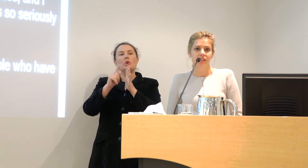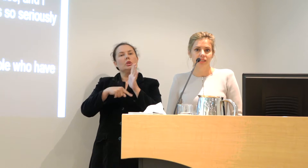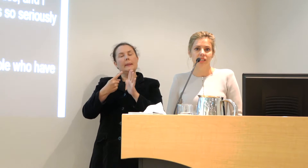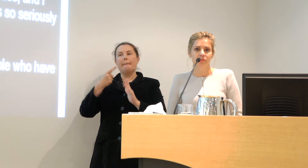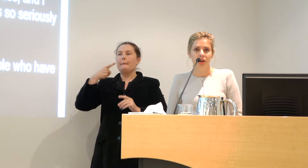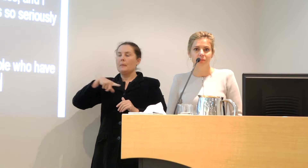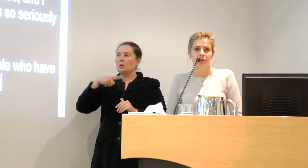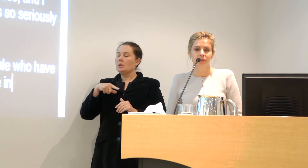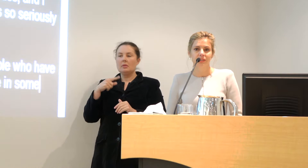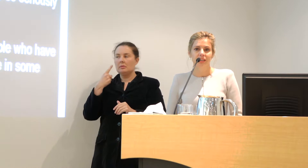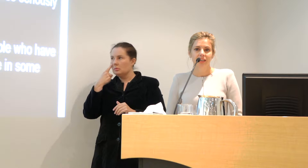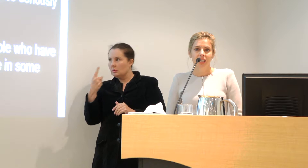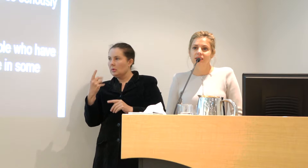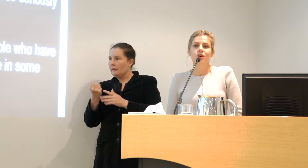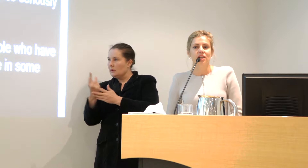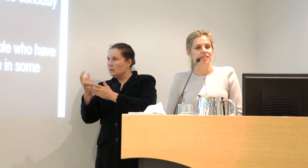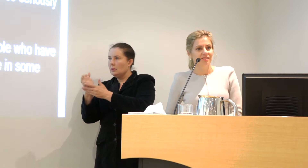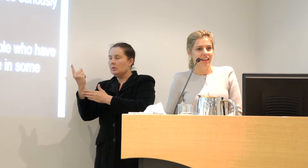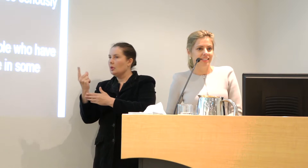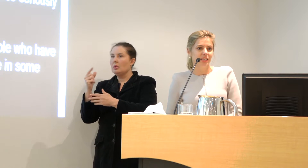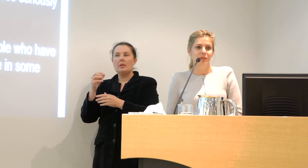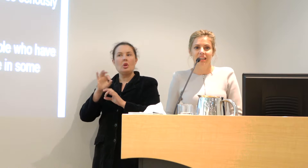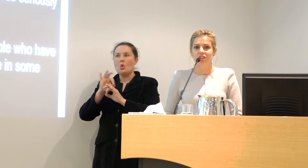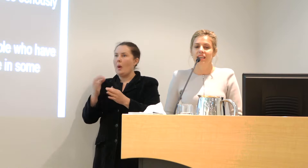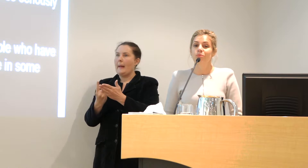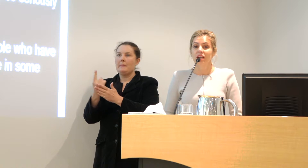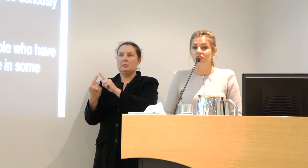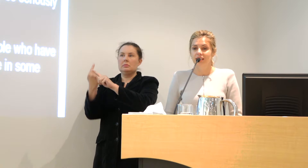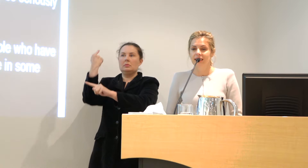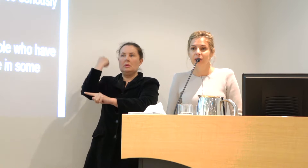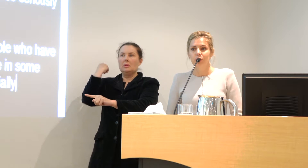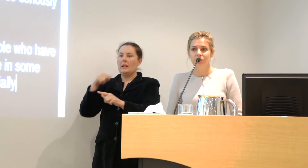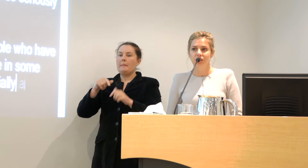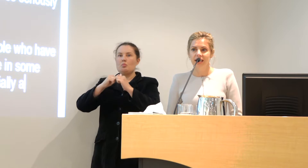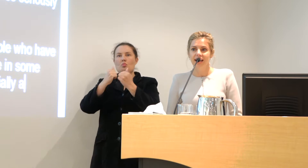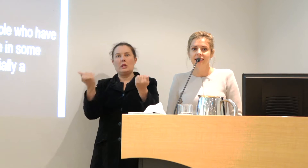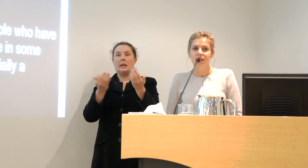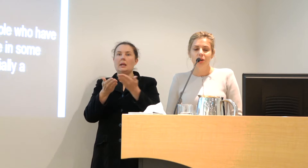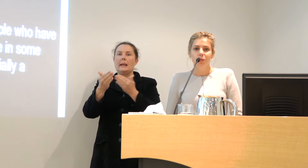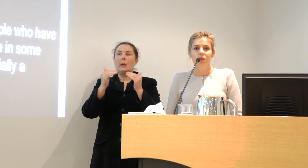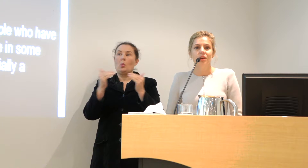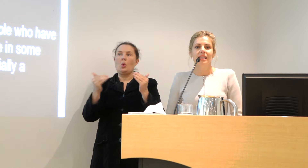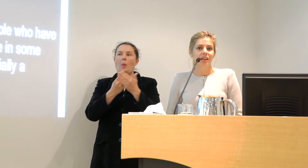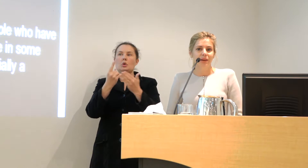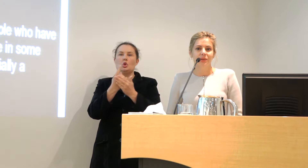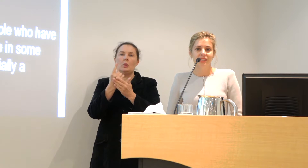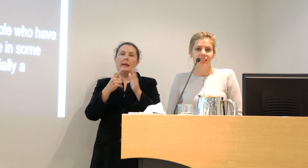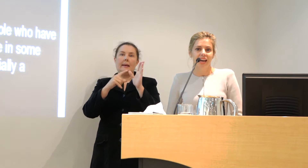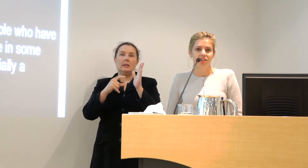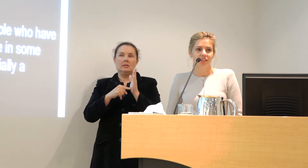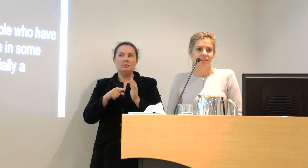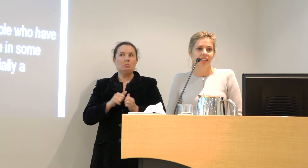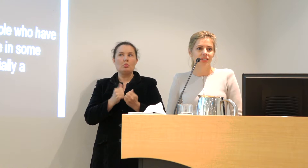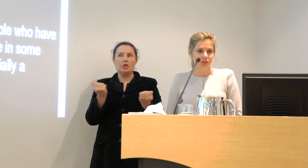some instances from hospitals. It's not just the fact that it's potentially a breach under the Equal Opportunity Act. What really compels us